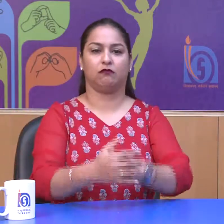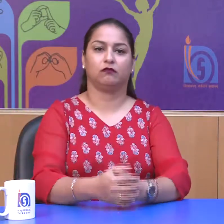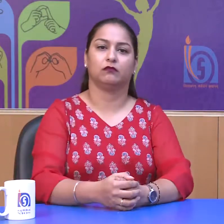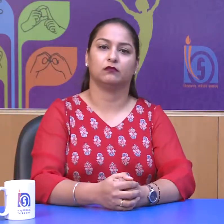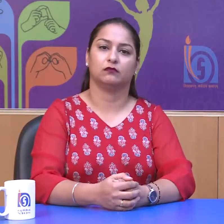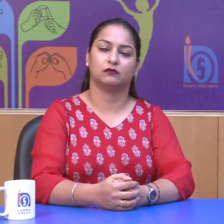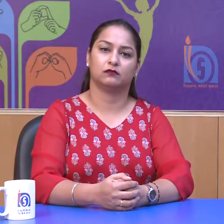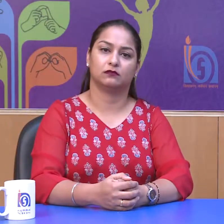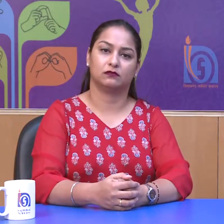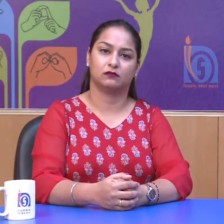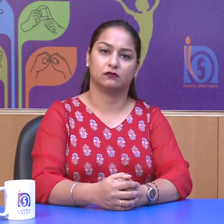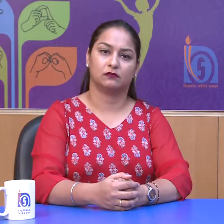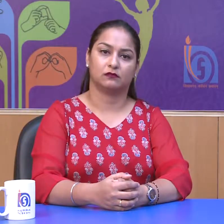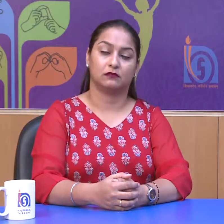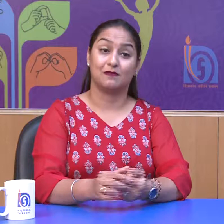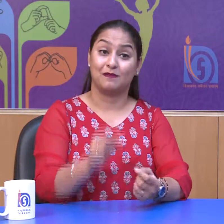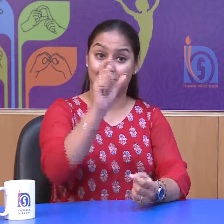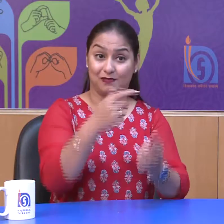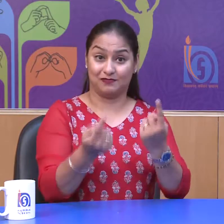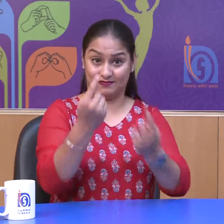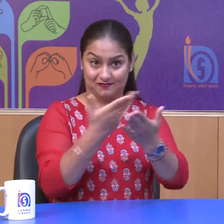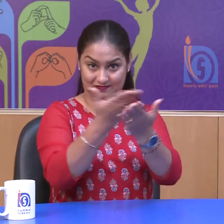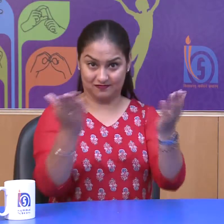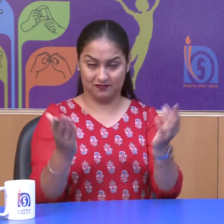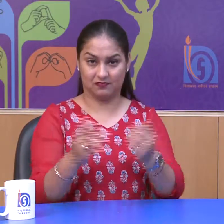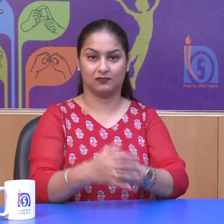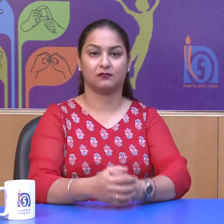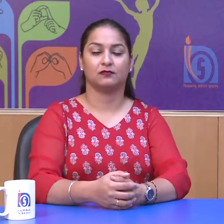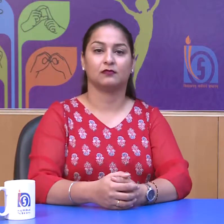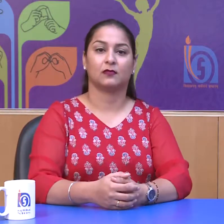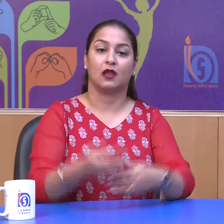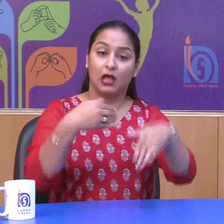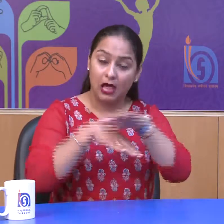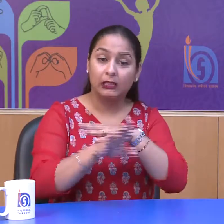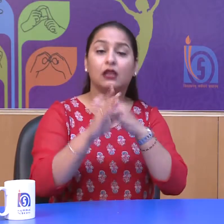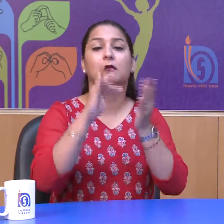A constituency is a territorial area,